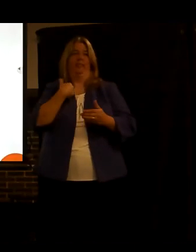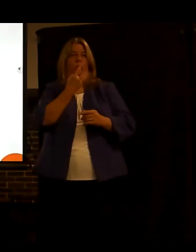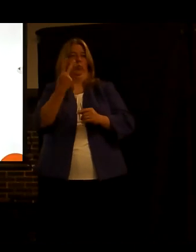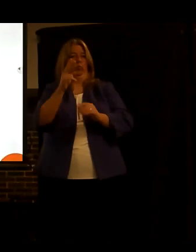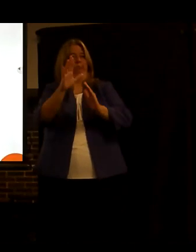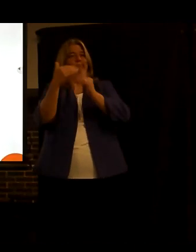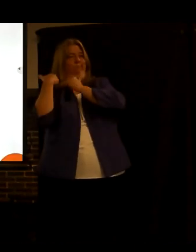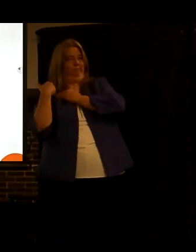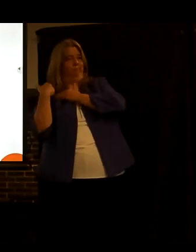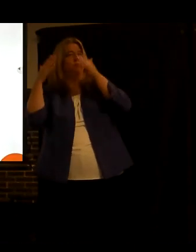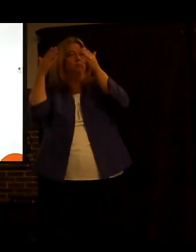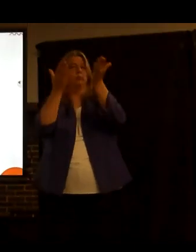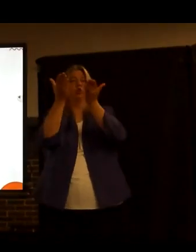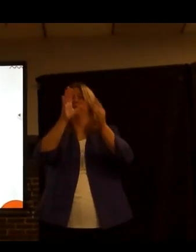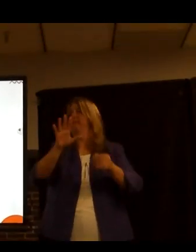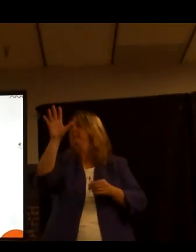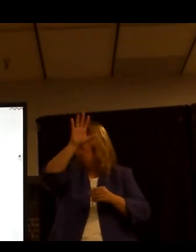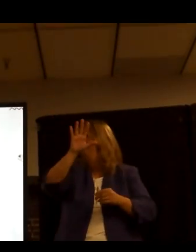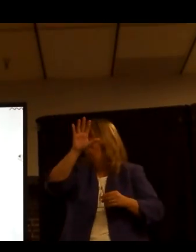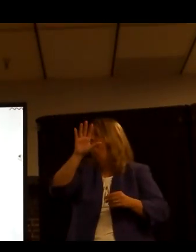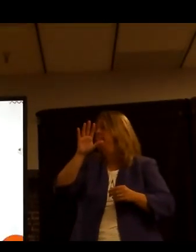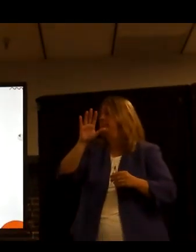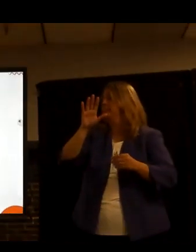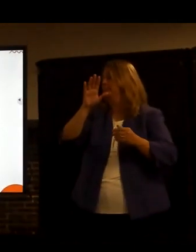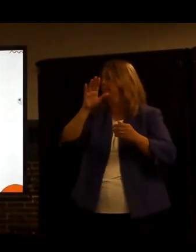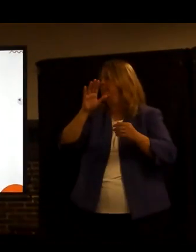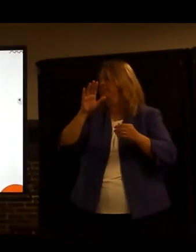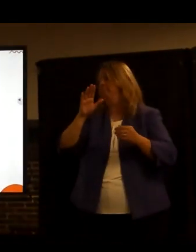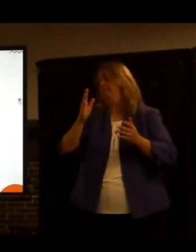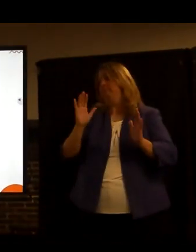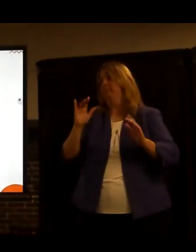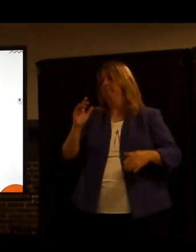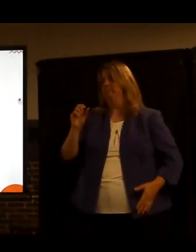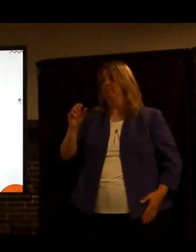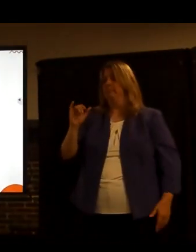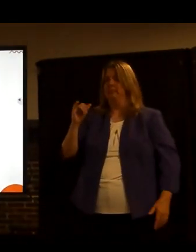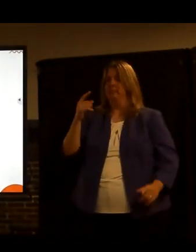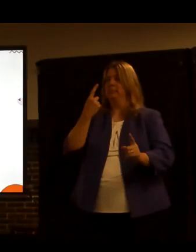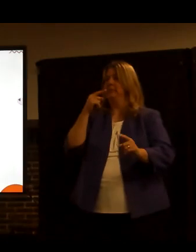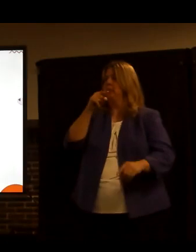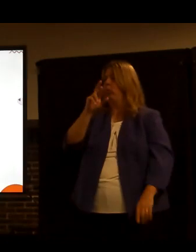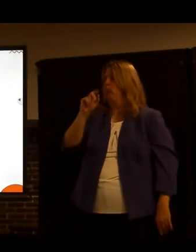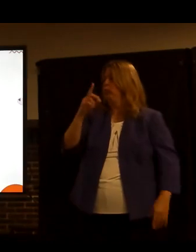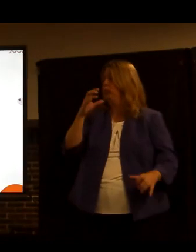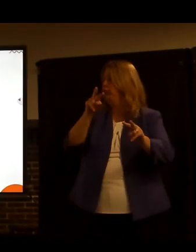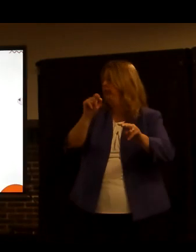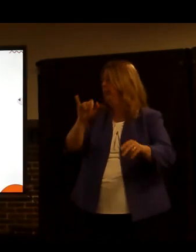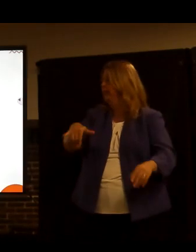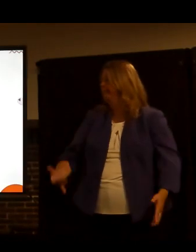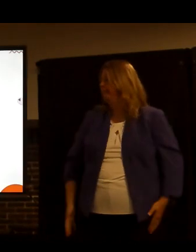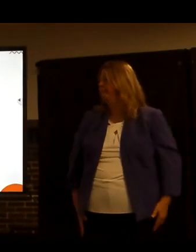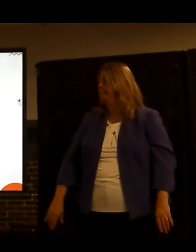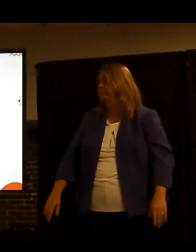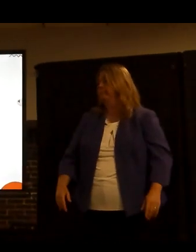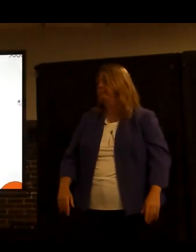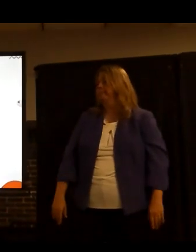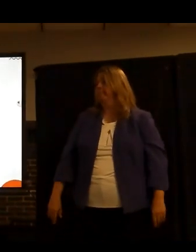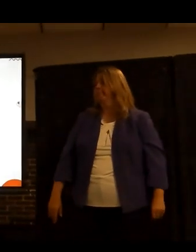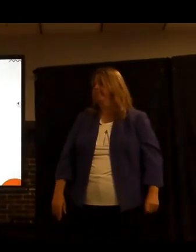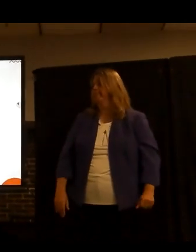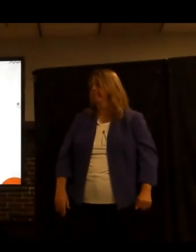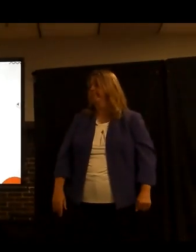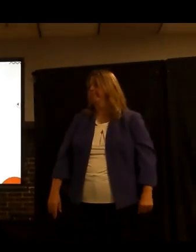down the road. That's not anytime in the near future so that we can provide those services to the state. That is